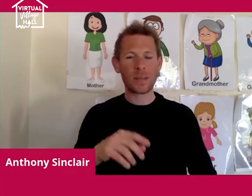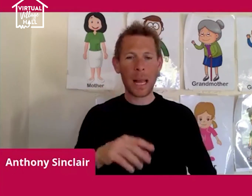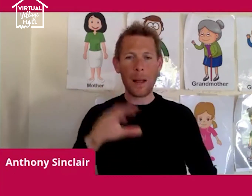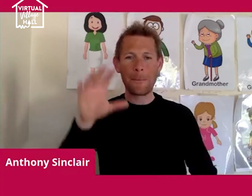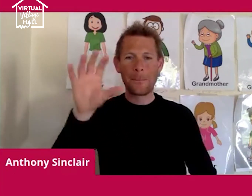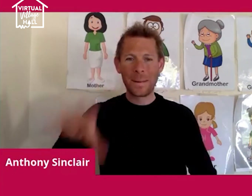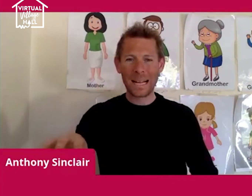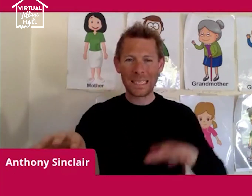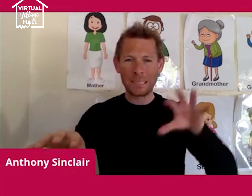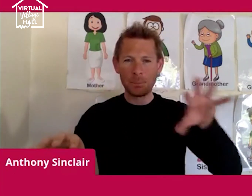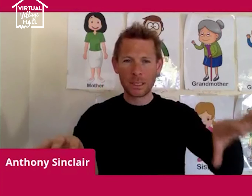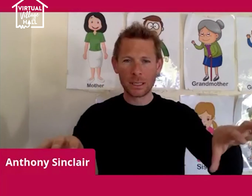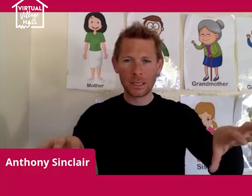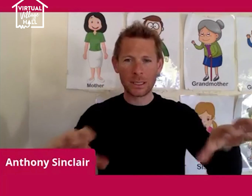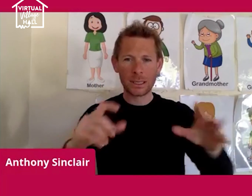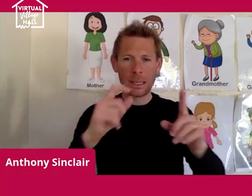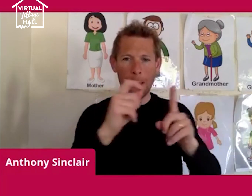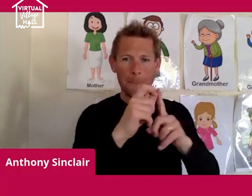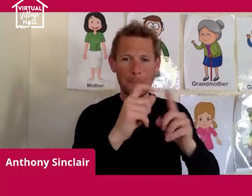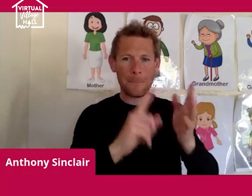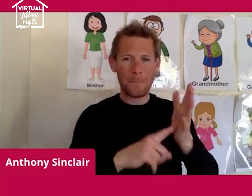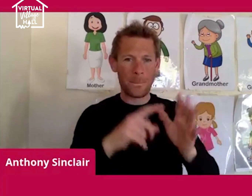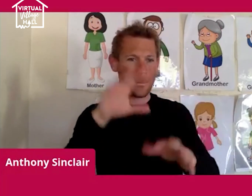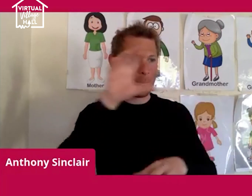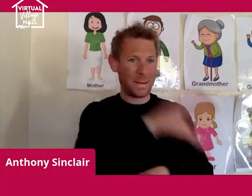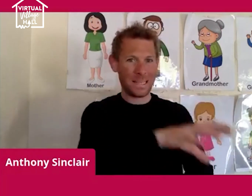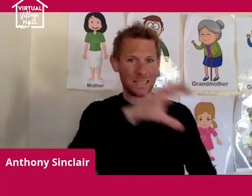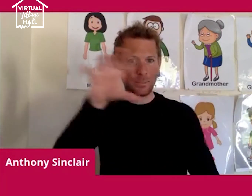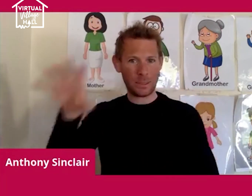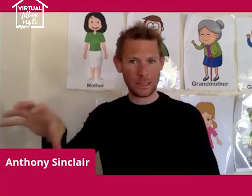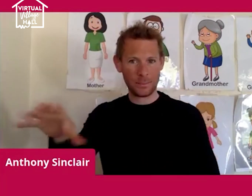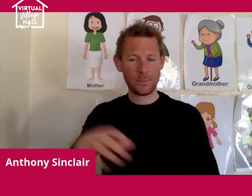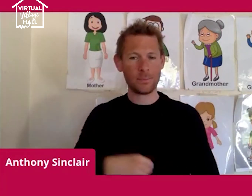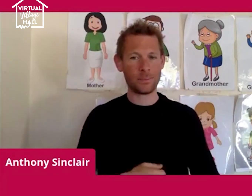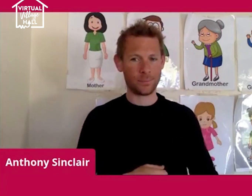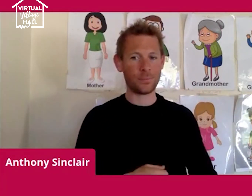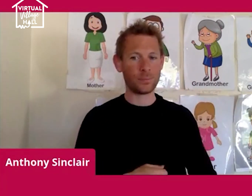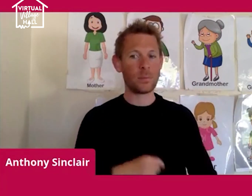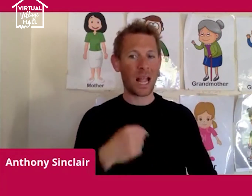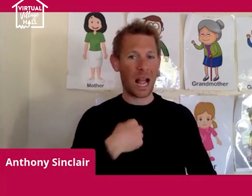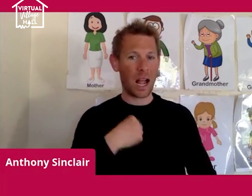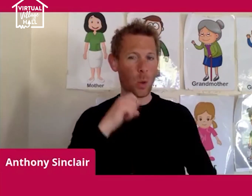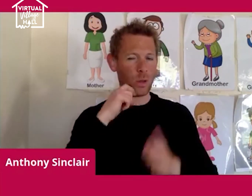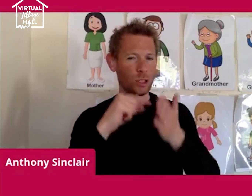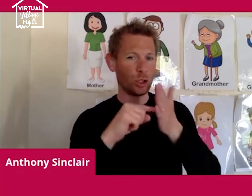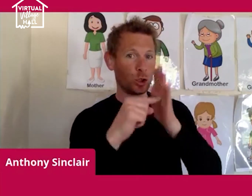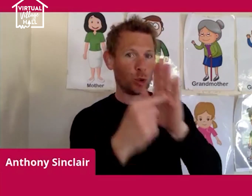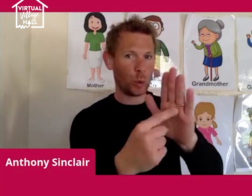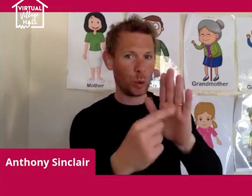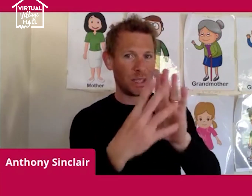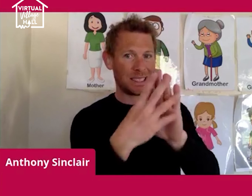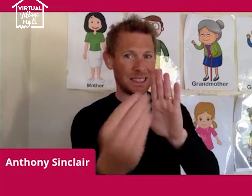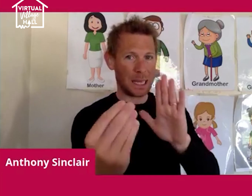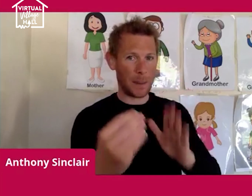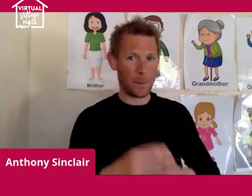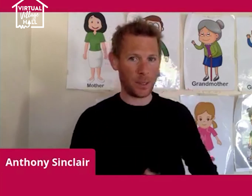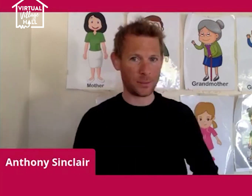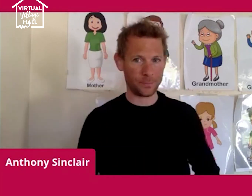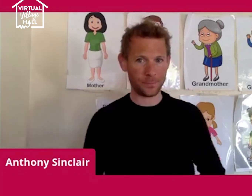would normally do is place signs in our signing space. So we use placement. So I'll show you what I mean. I'll